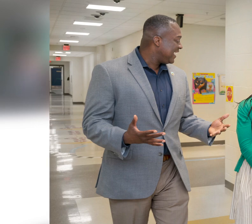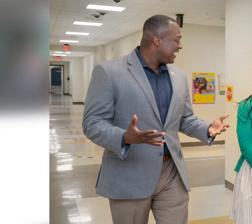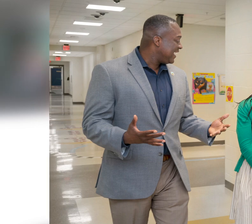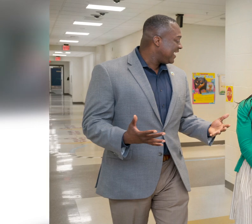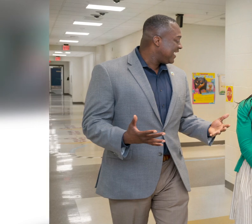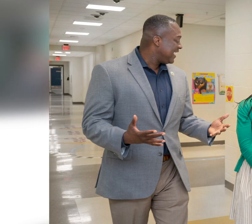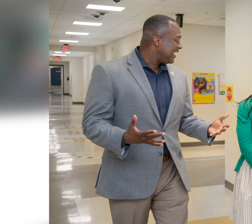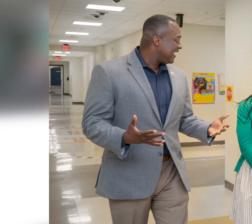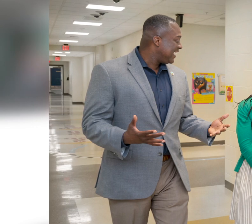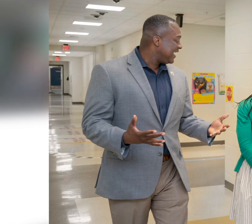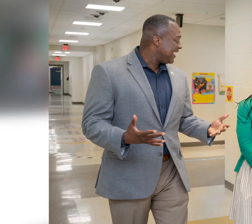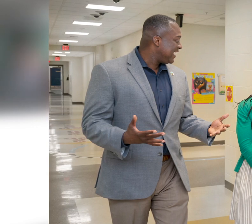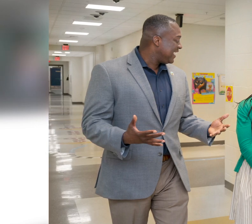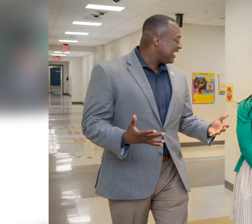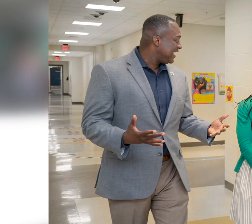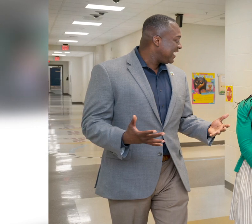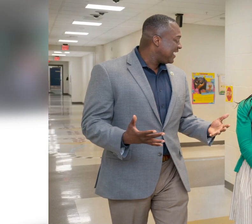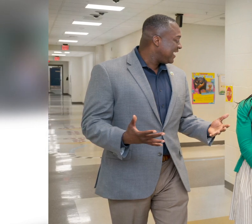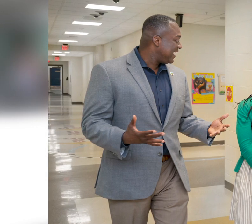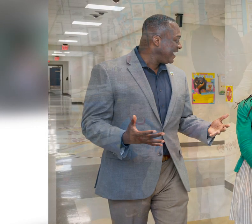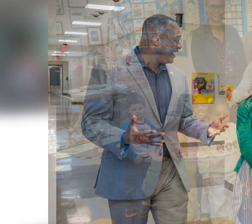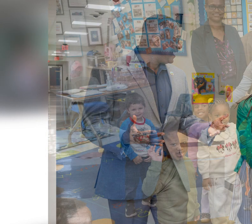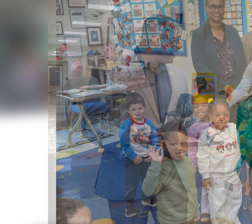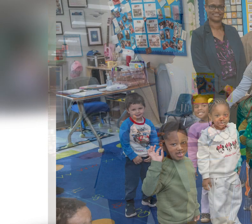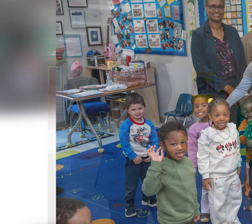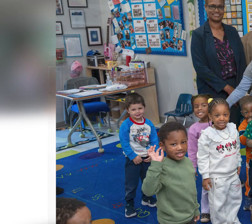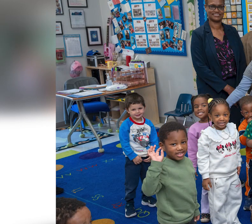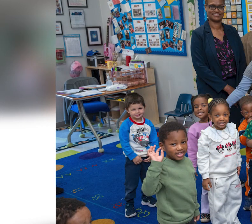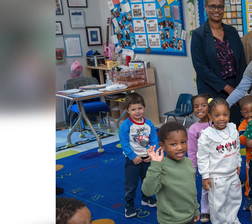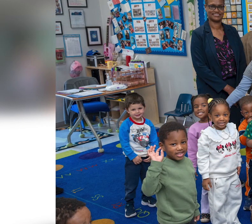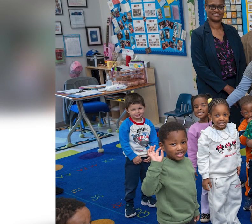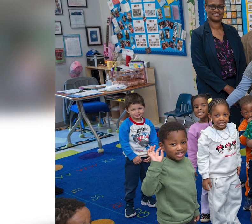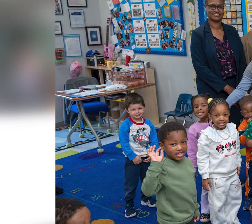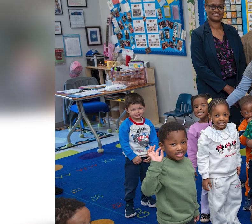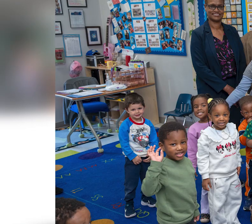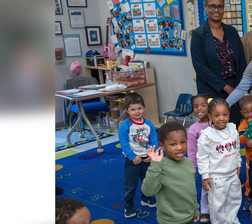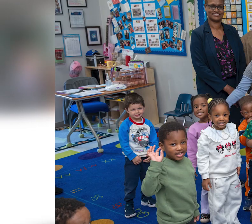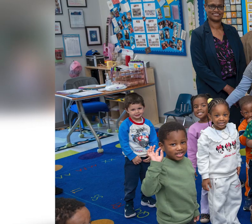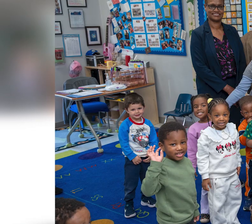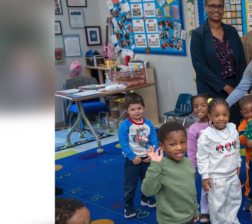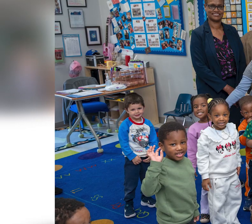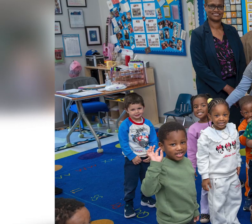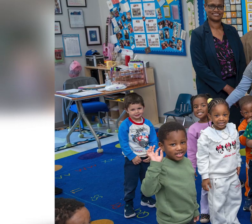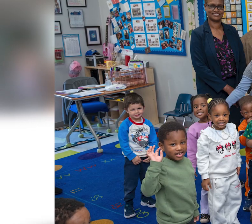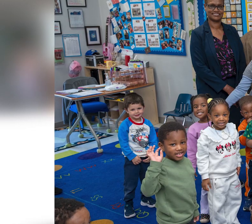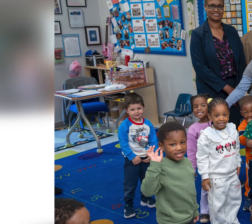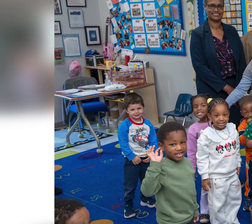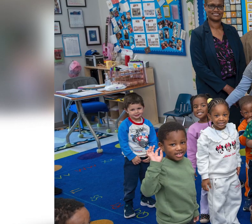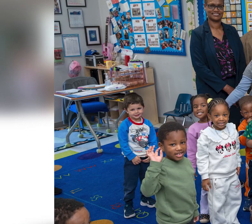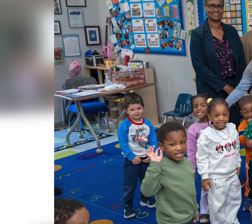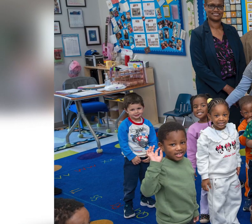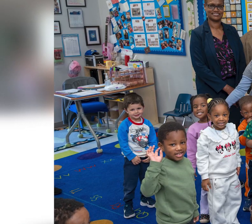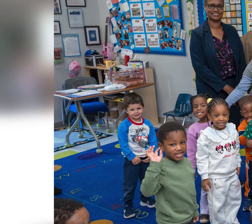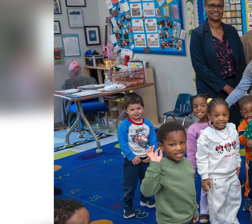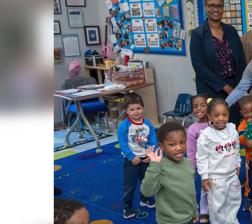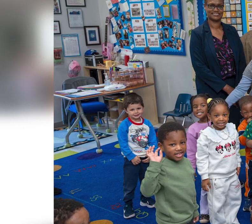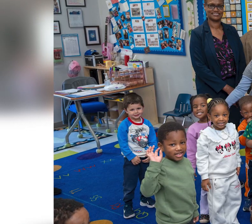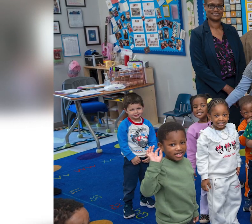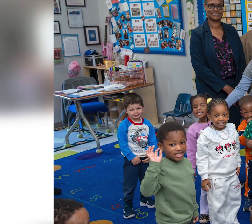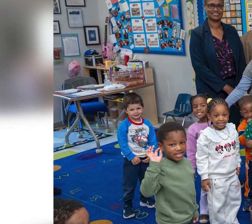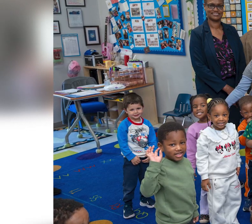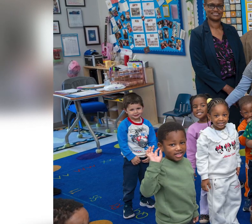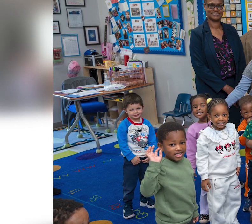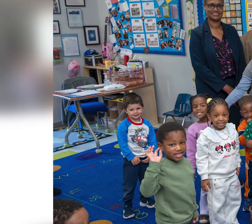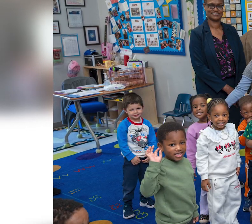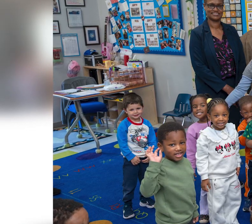to break those glass ceilings. And today we're here to make sure that every single day, in